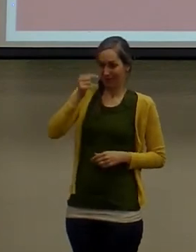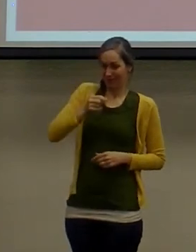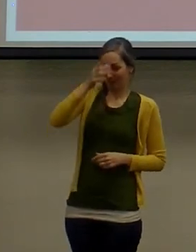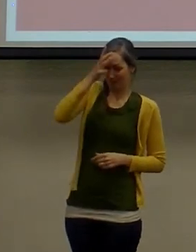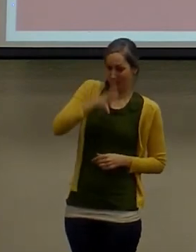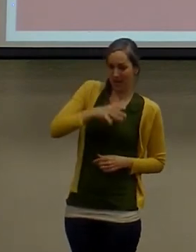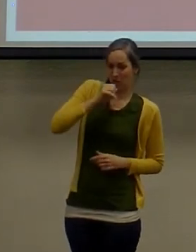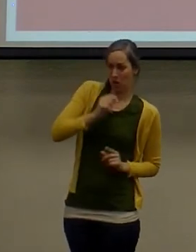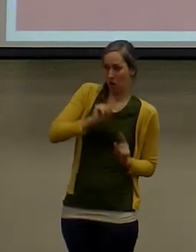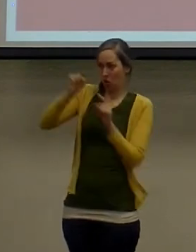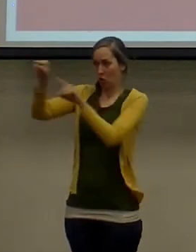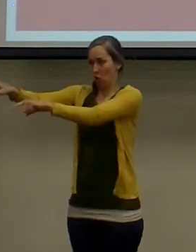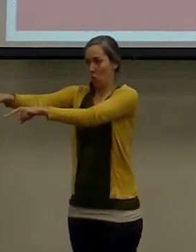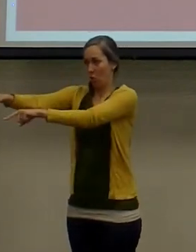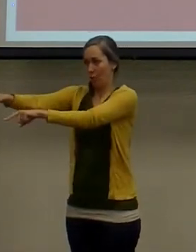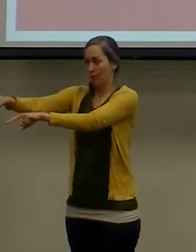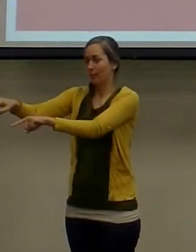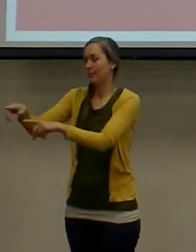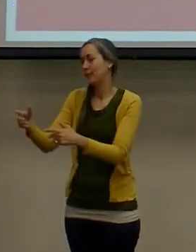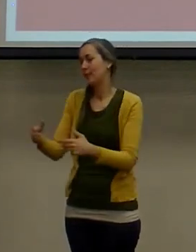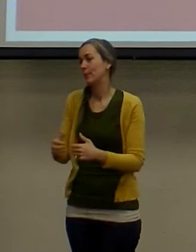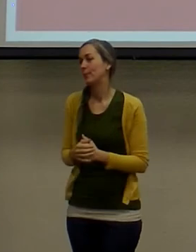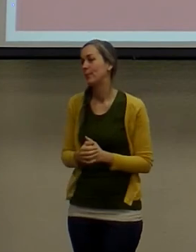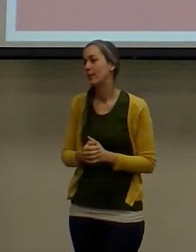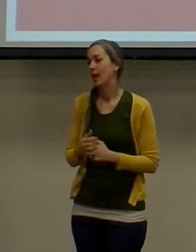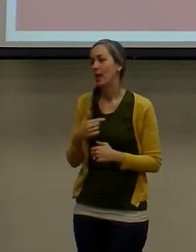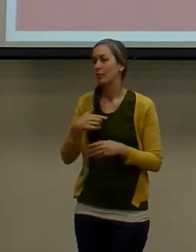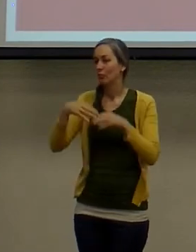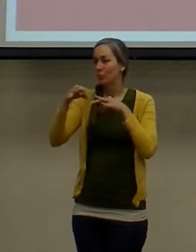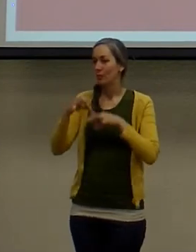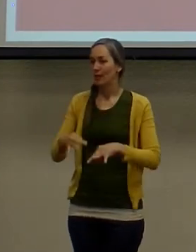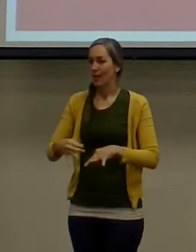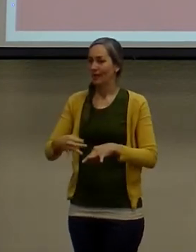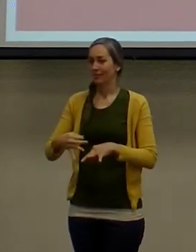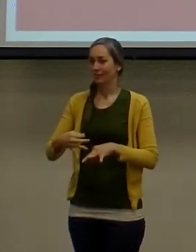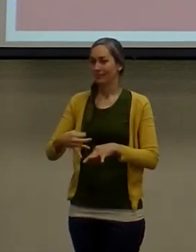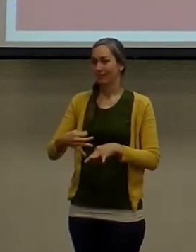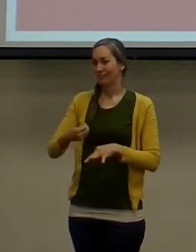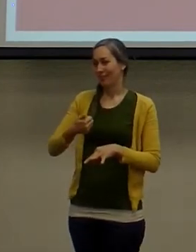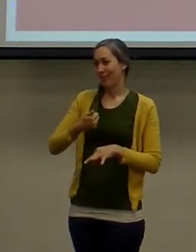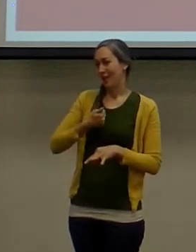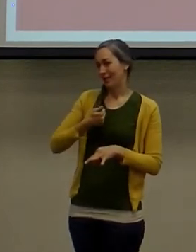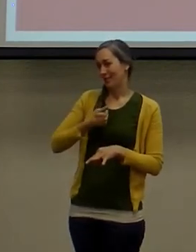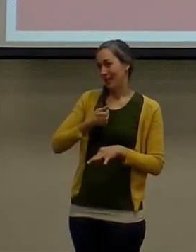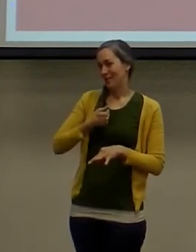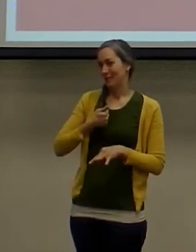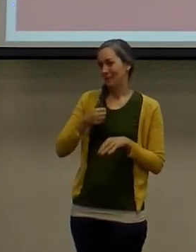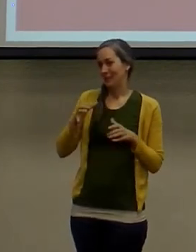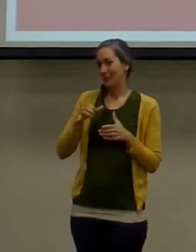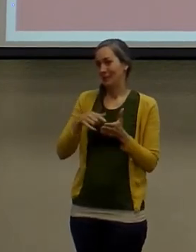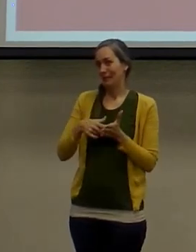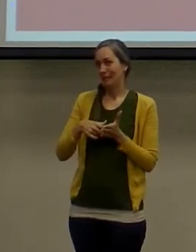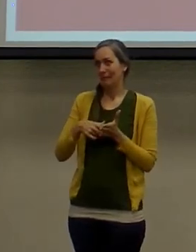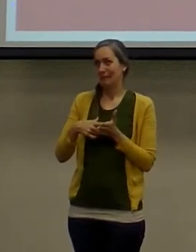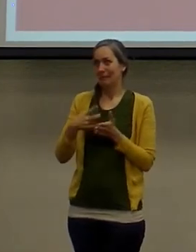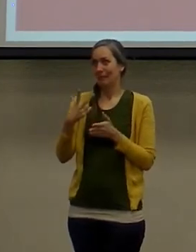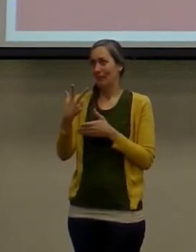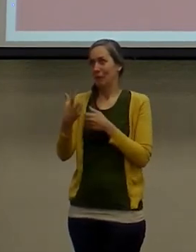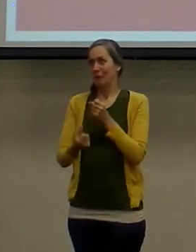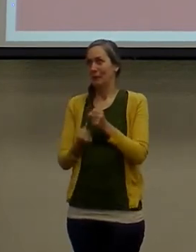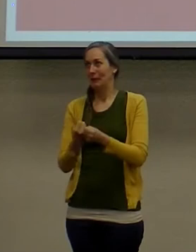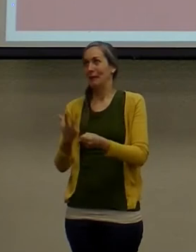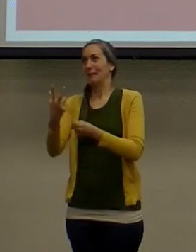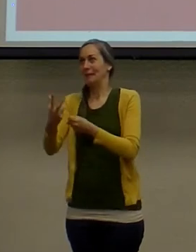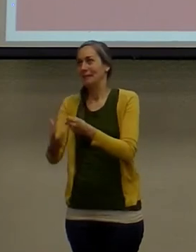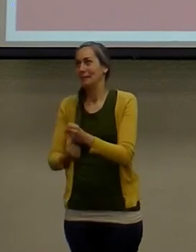me tell you a little bit about ourselves. And we have to do this every time we come, every 3 years. I hope that I can come back the next